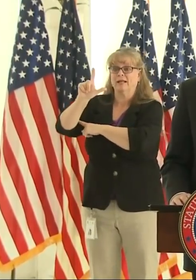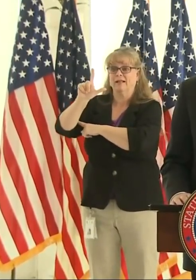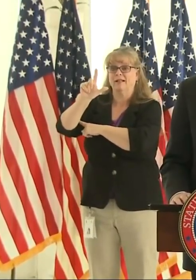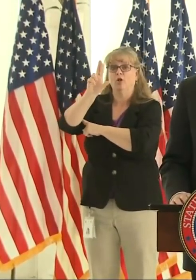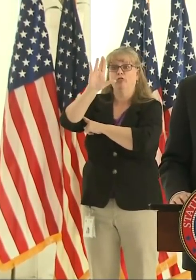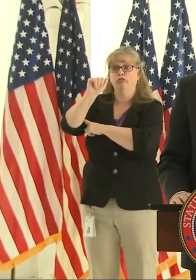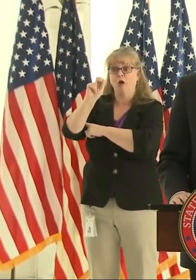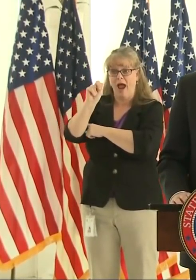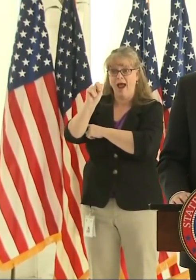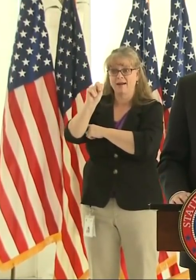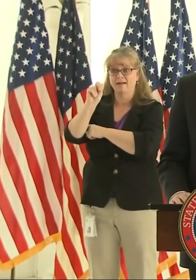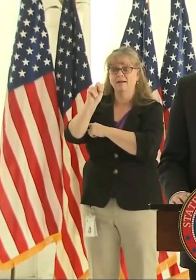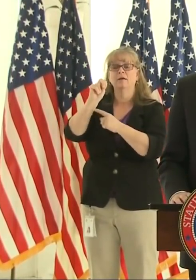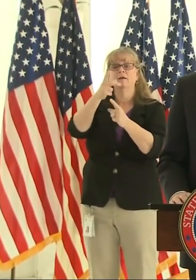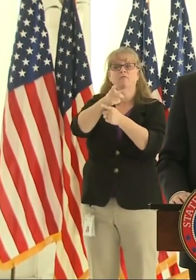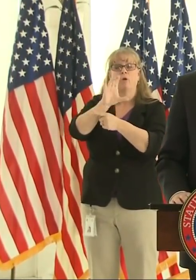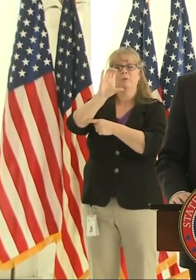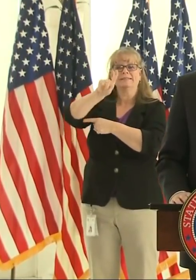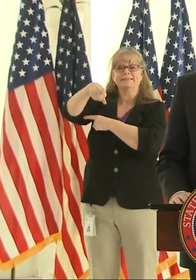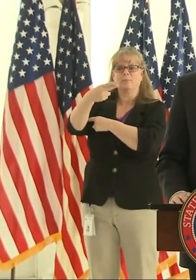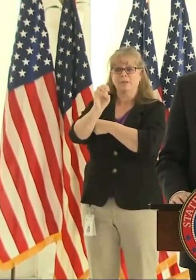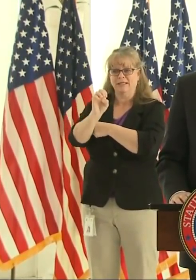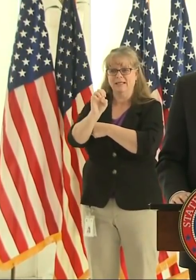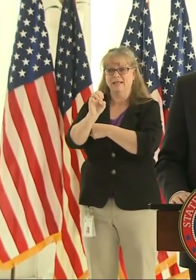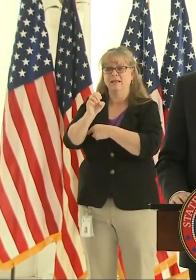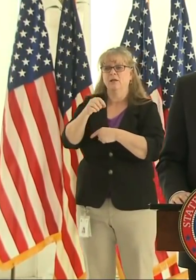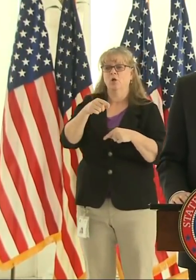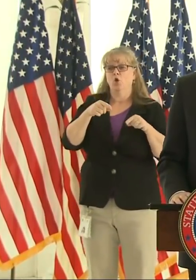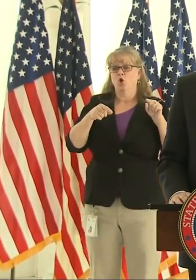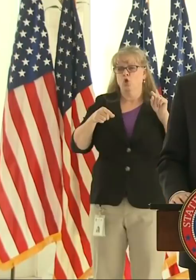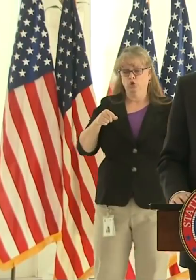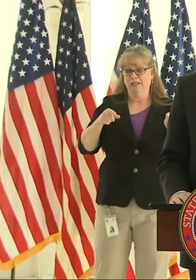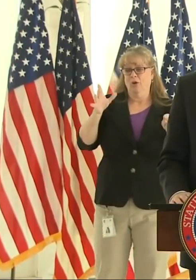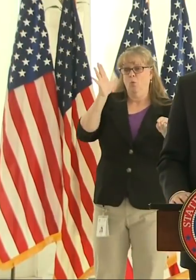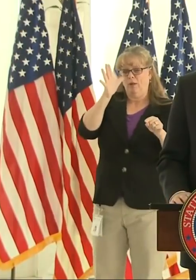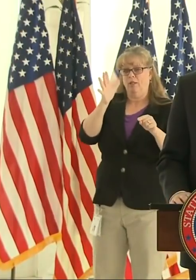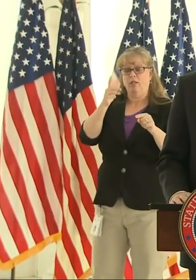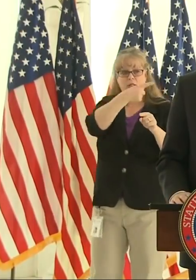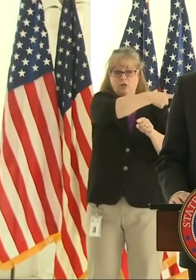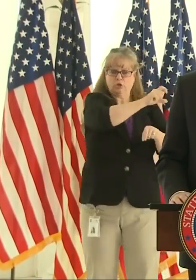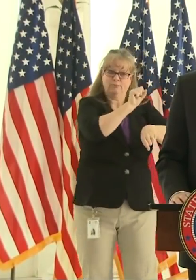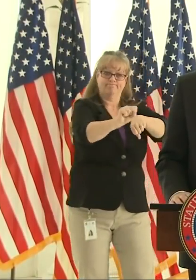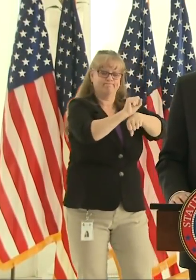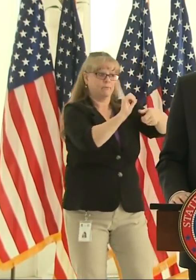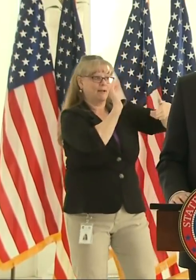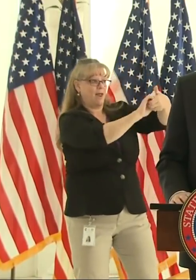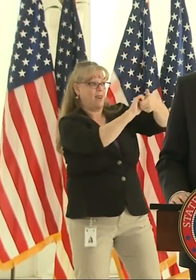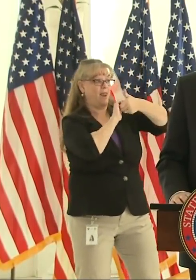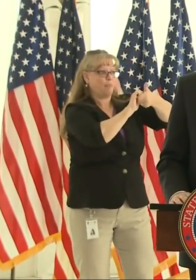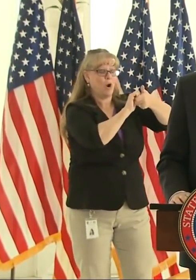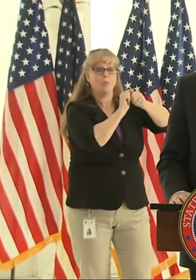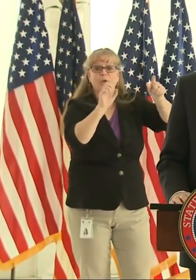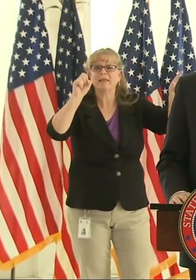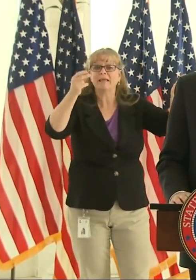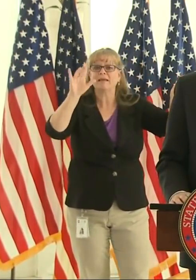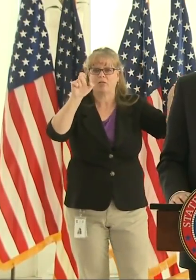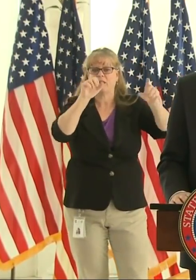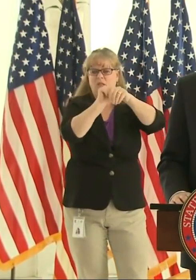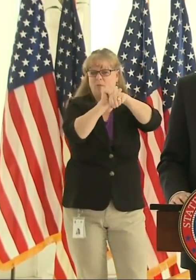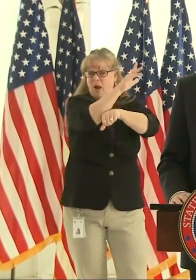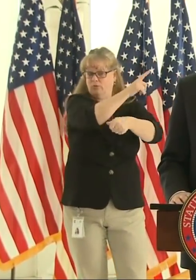to and expecting to be in Eagle County on Thursday or Friday of this week, and hopefully joining the Department of